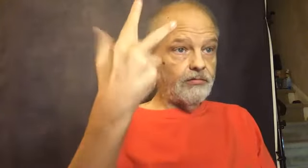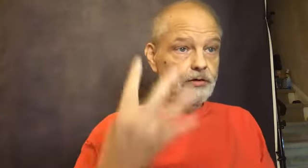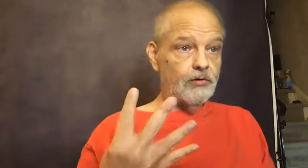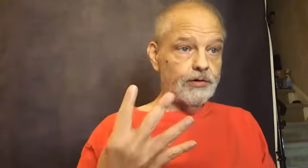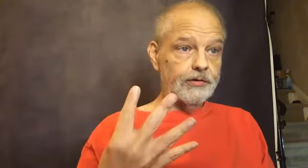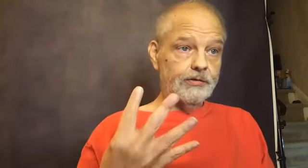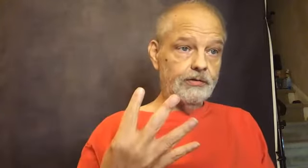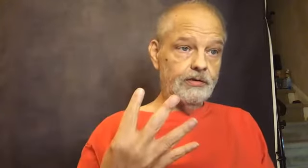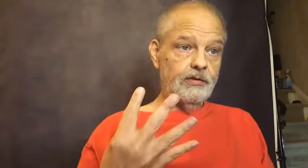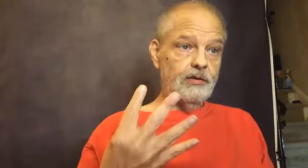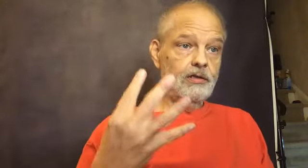3/4,